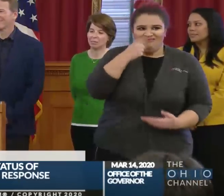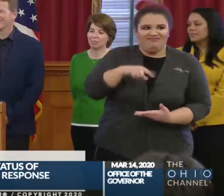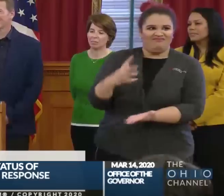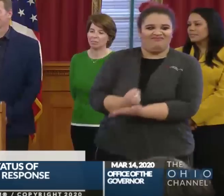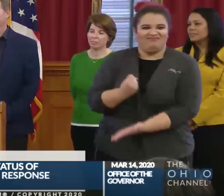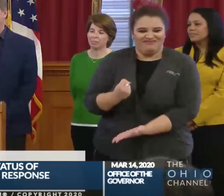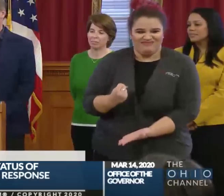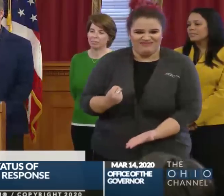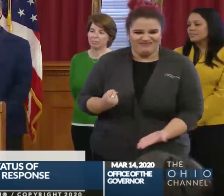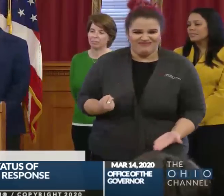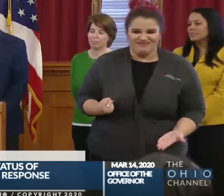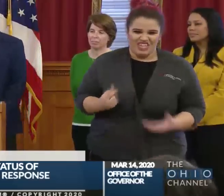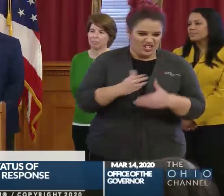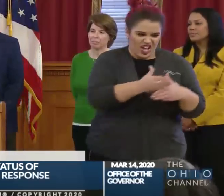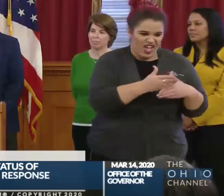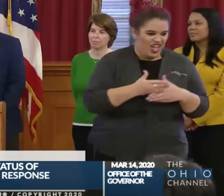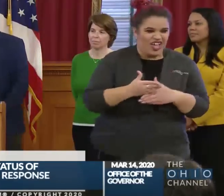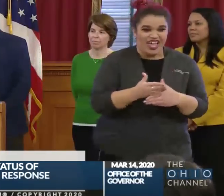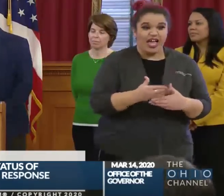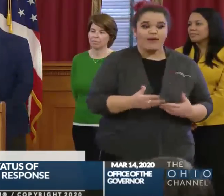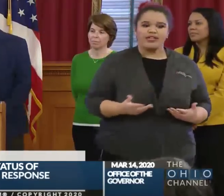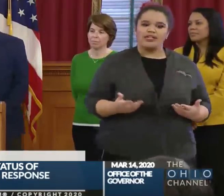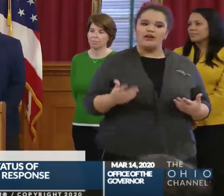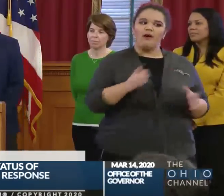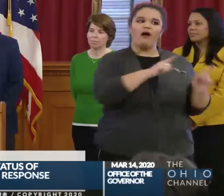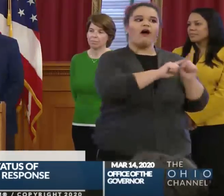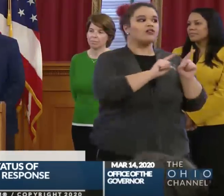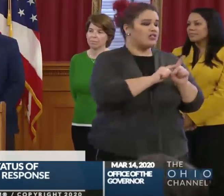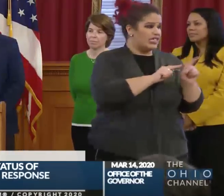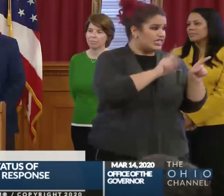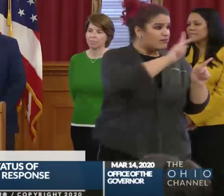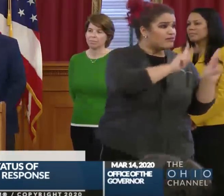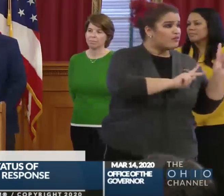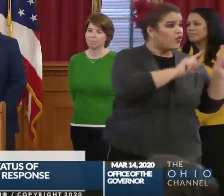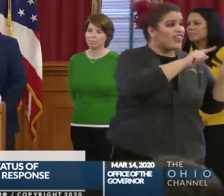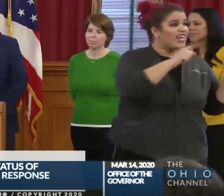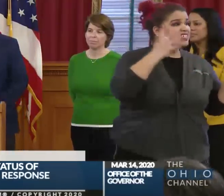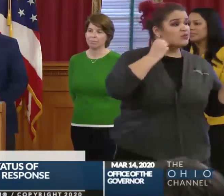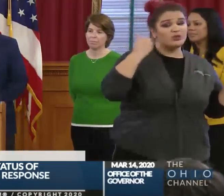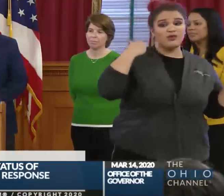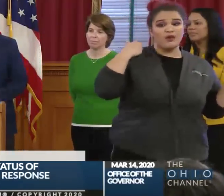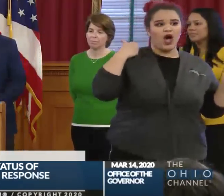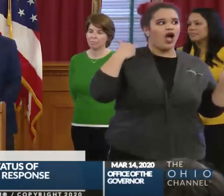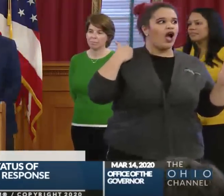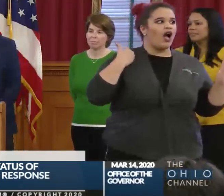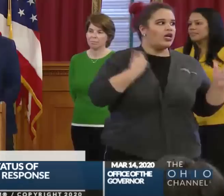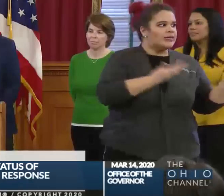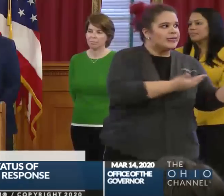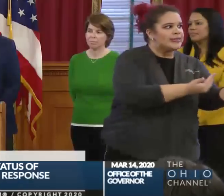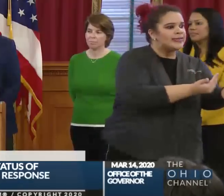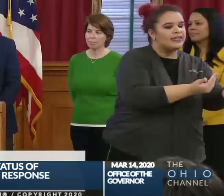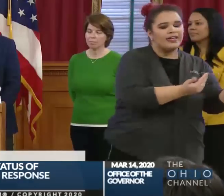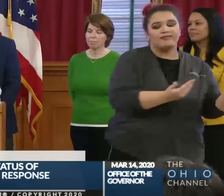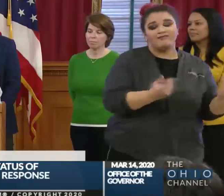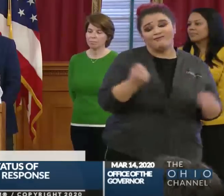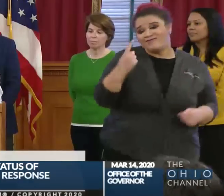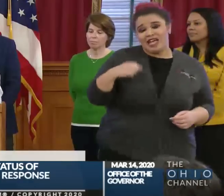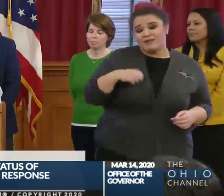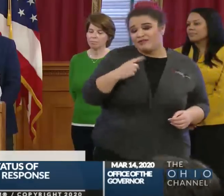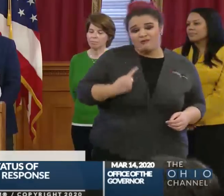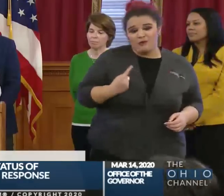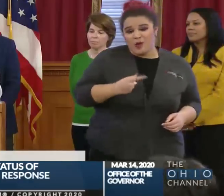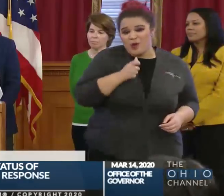And going to experience people who have lived through this before. You know, I'm not alone. You know, what the toughest thing for me is I'm not going to talk to you like